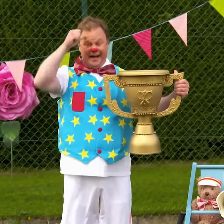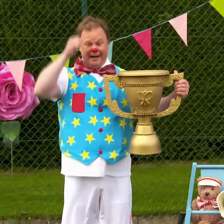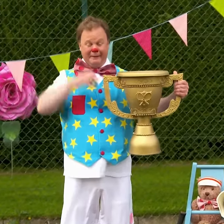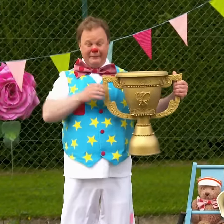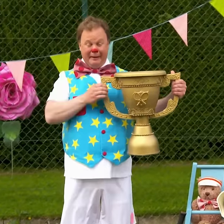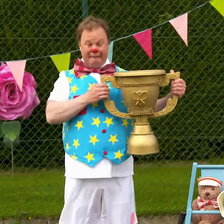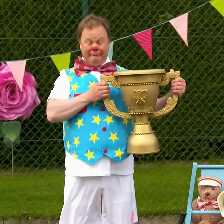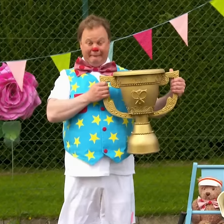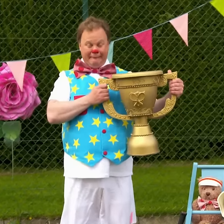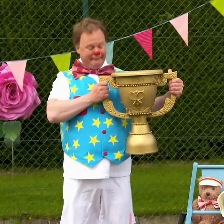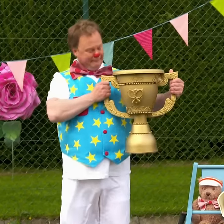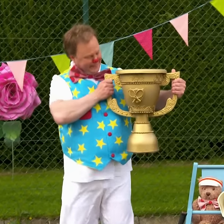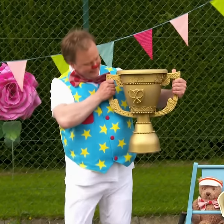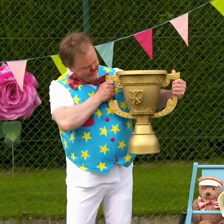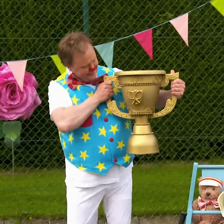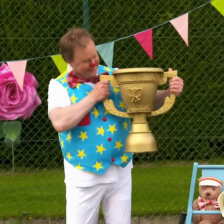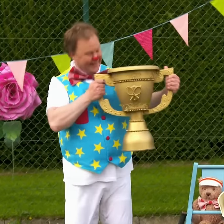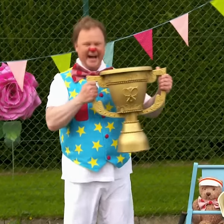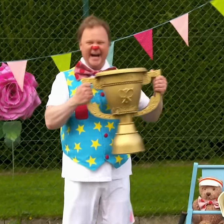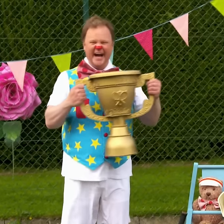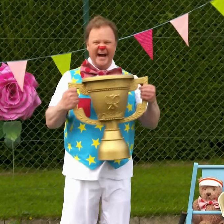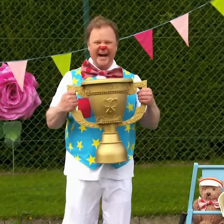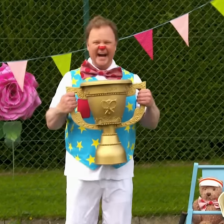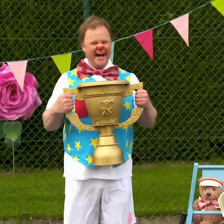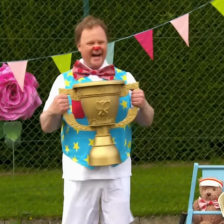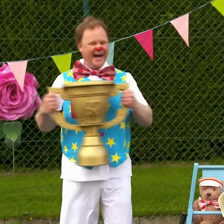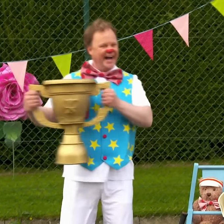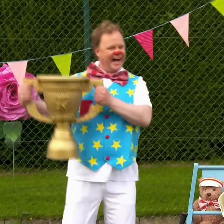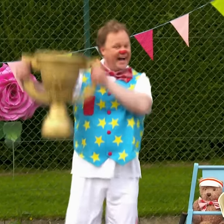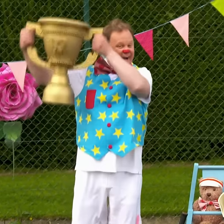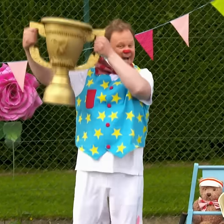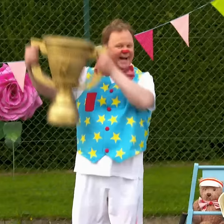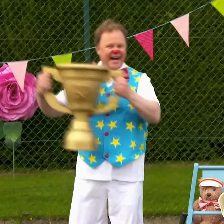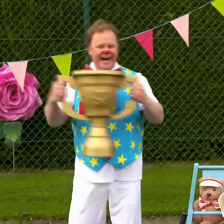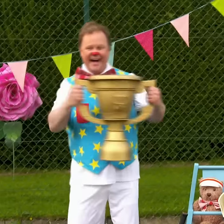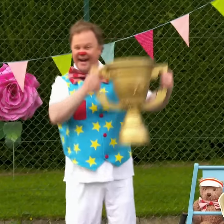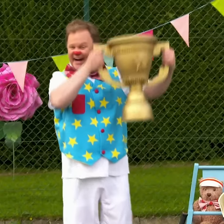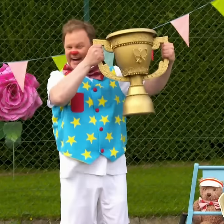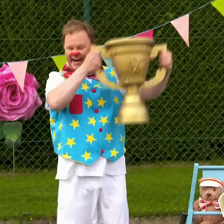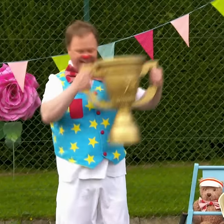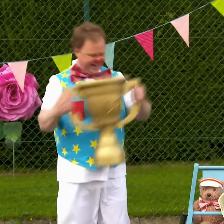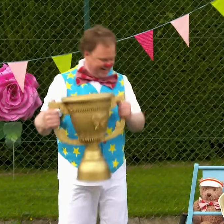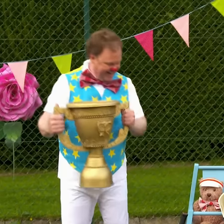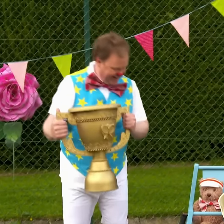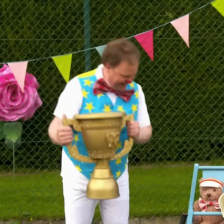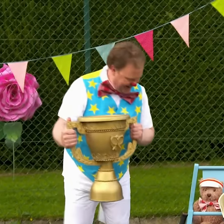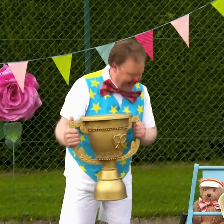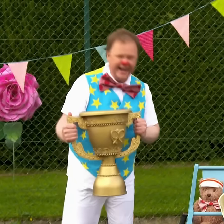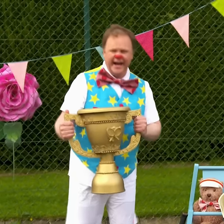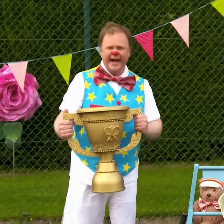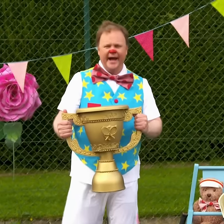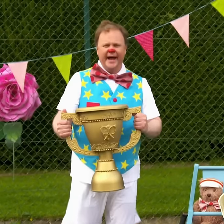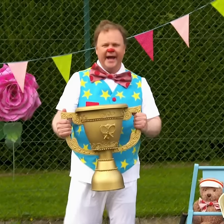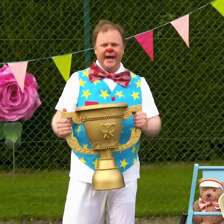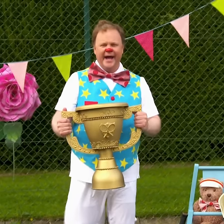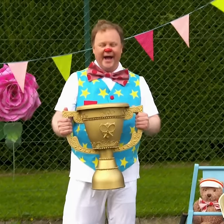know. Before we go, Mr. Tumble, please could you show us the sign for trophy?